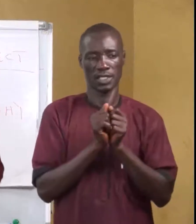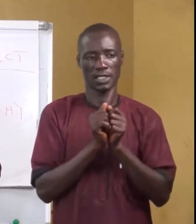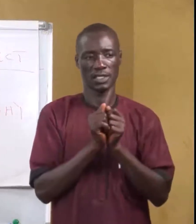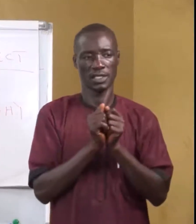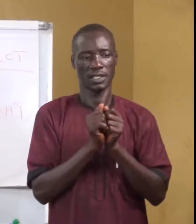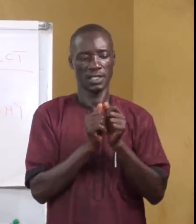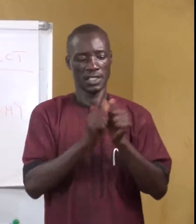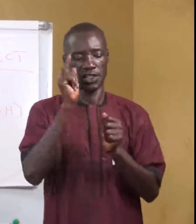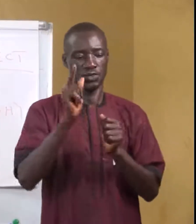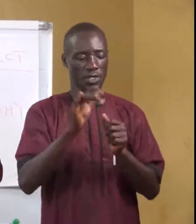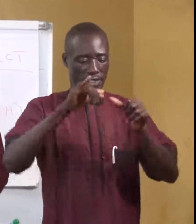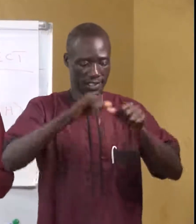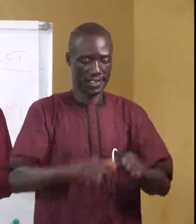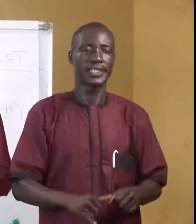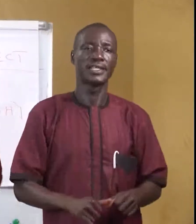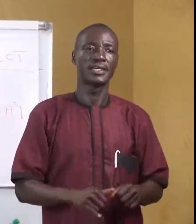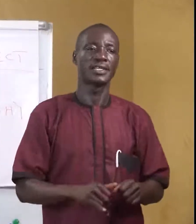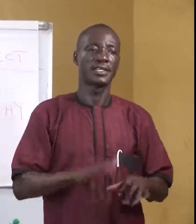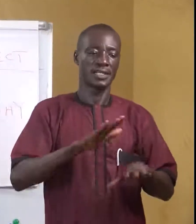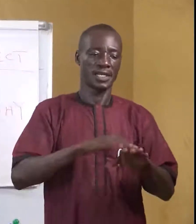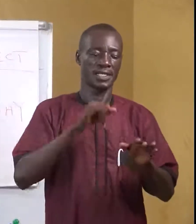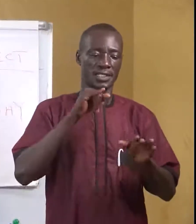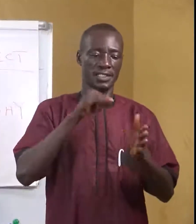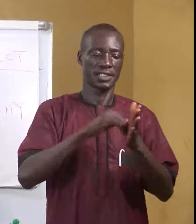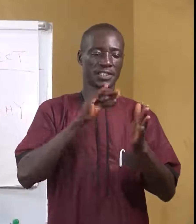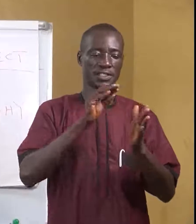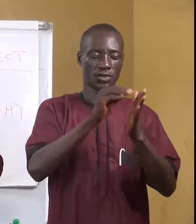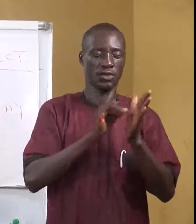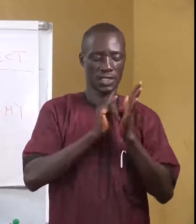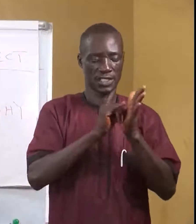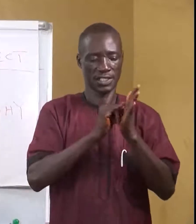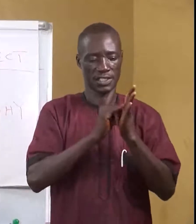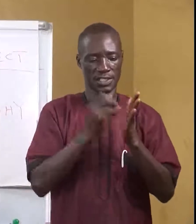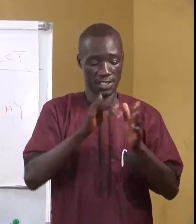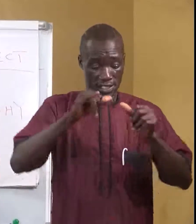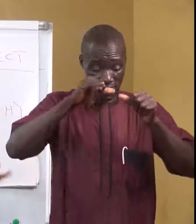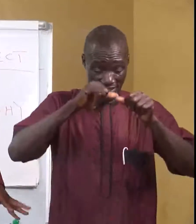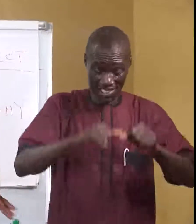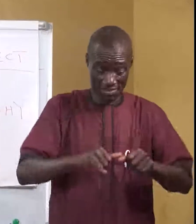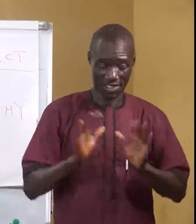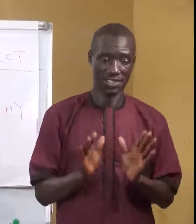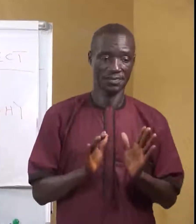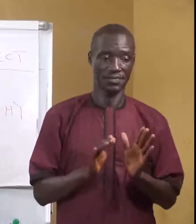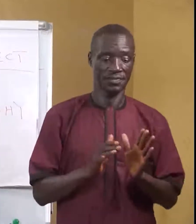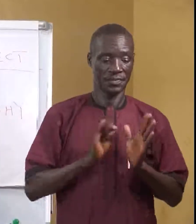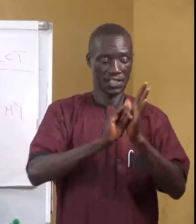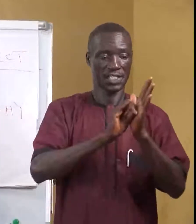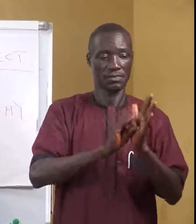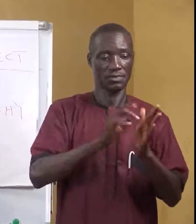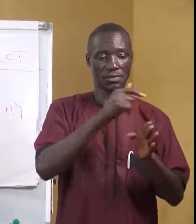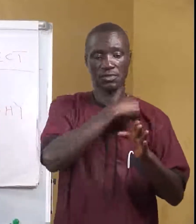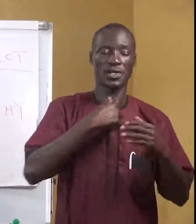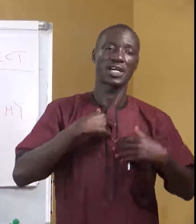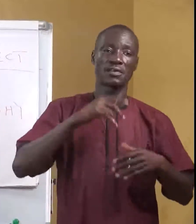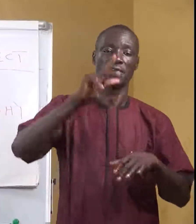remain at its identity and function. They have their own identity. For example, Kaduna North, Kaduna South. They